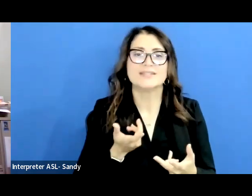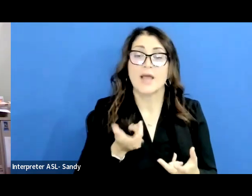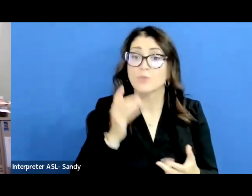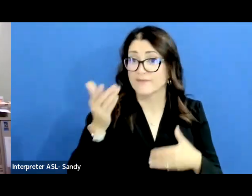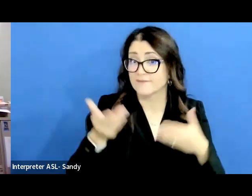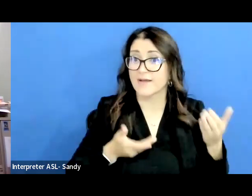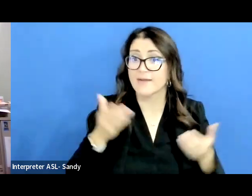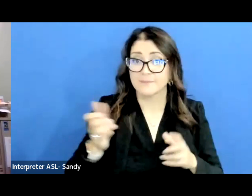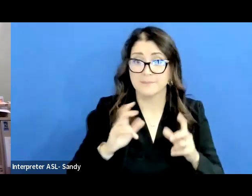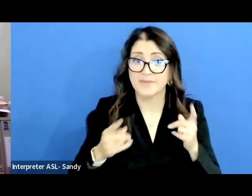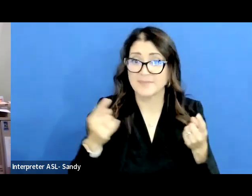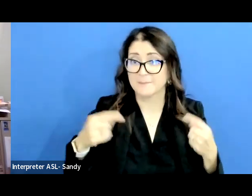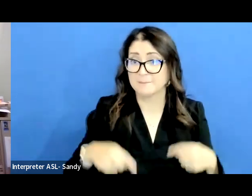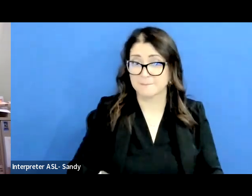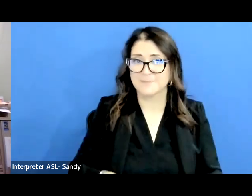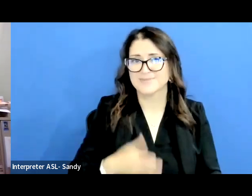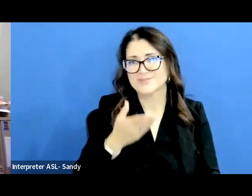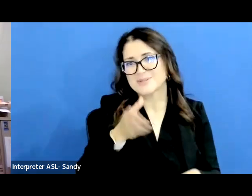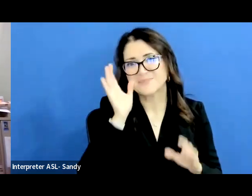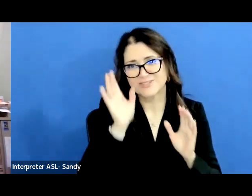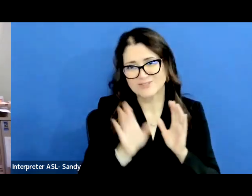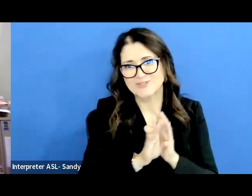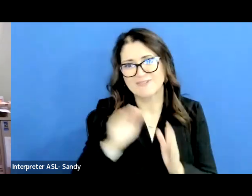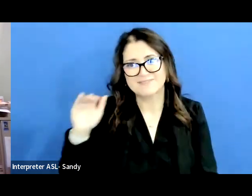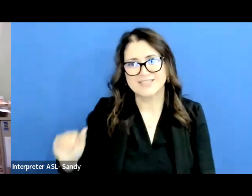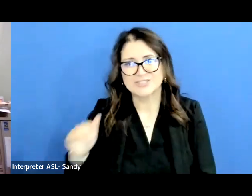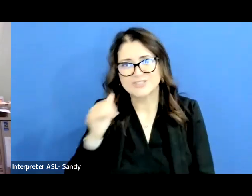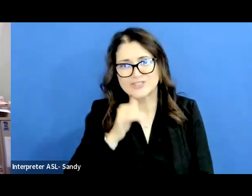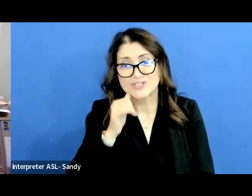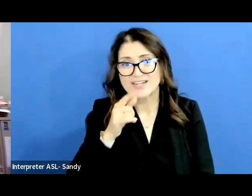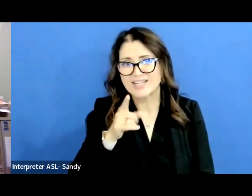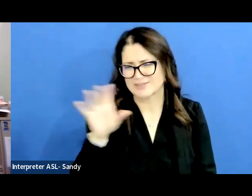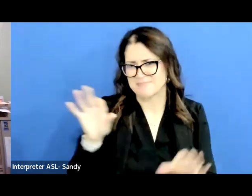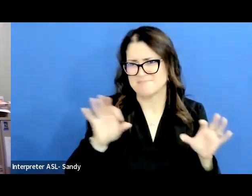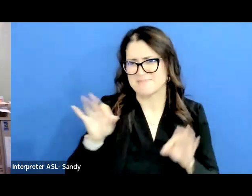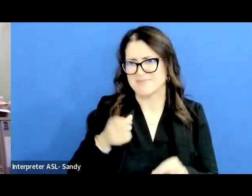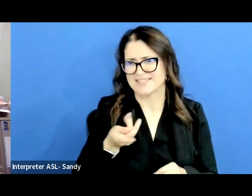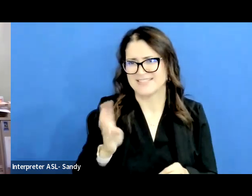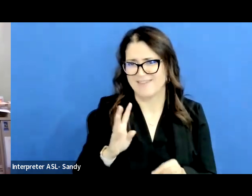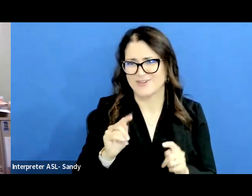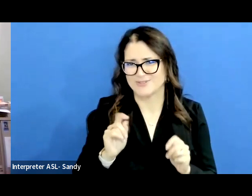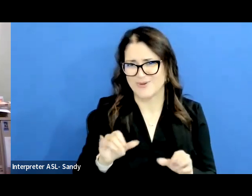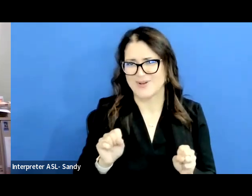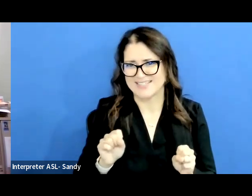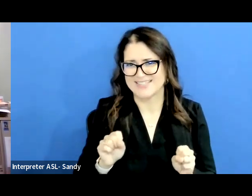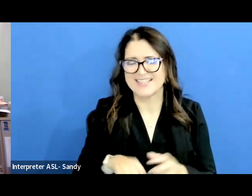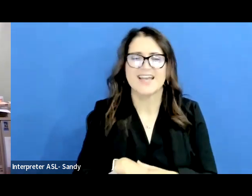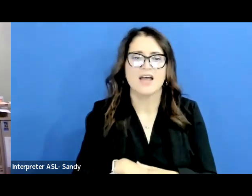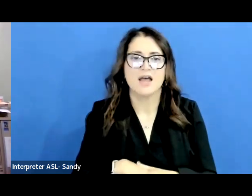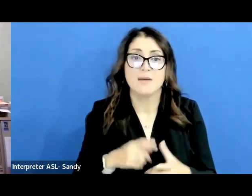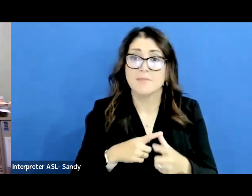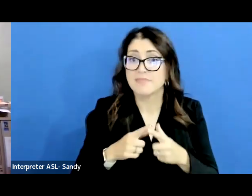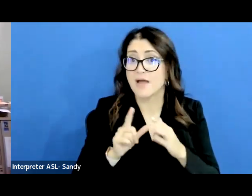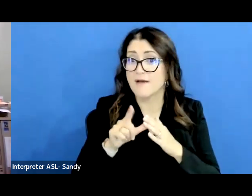in. And so here's a picture of this little girl, and she picked out several toys. But then after a while,